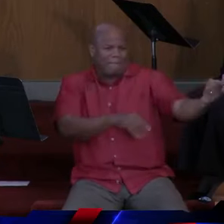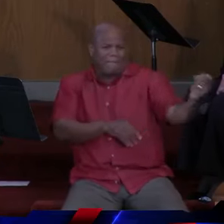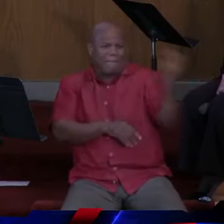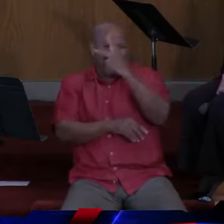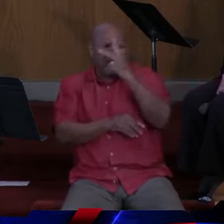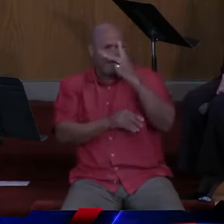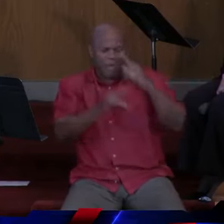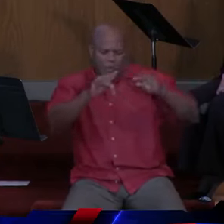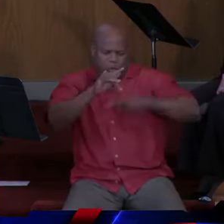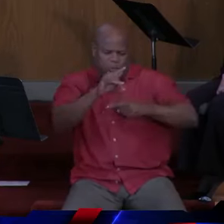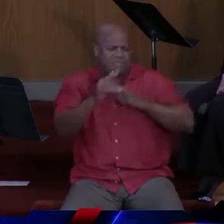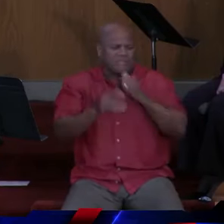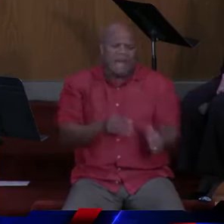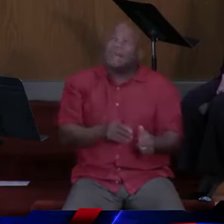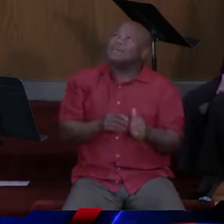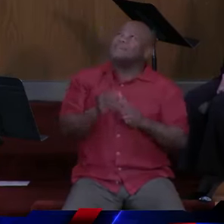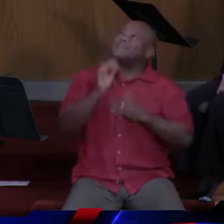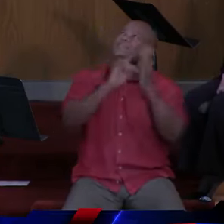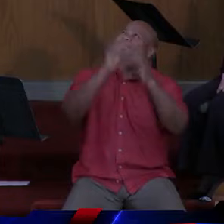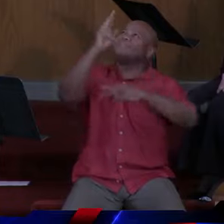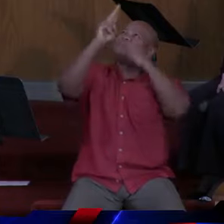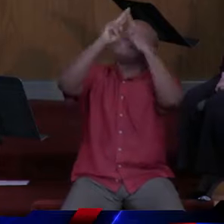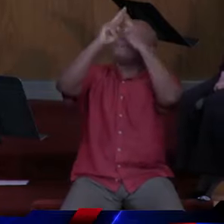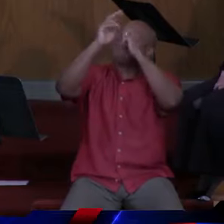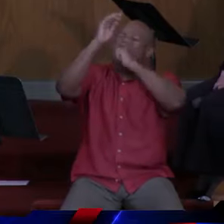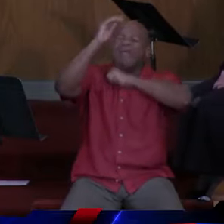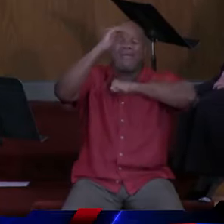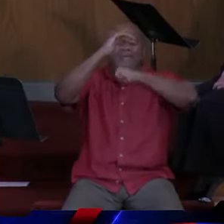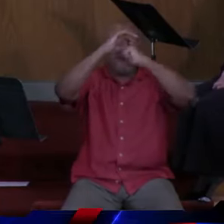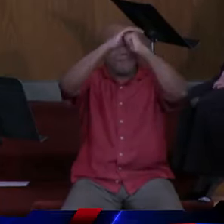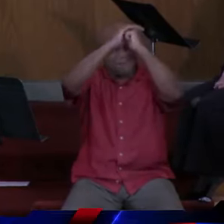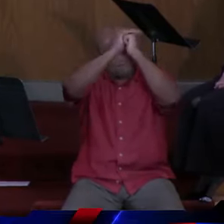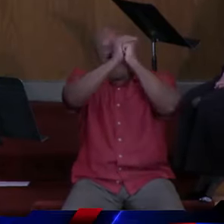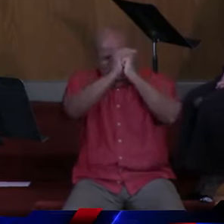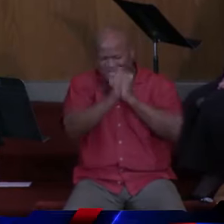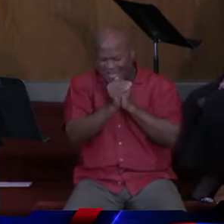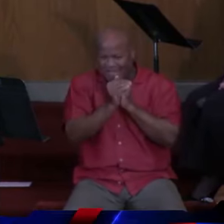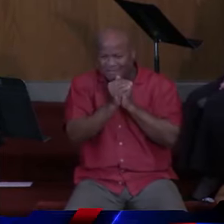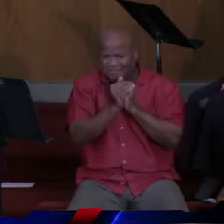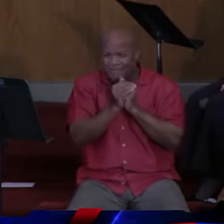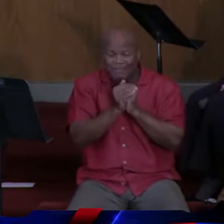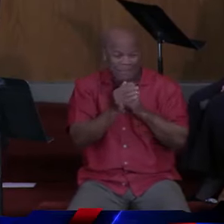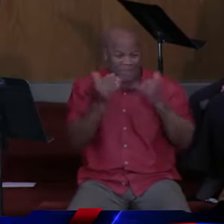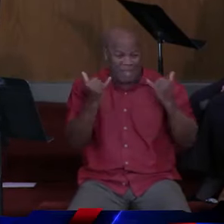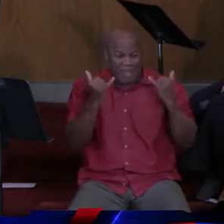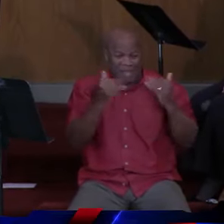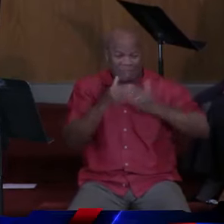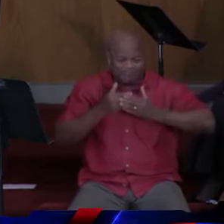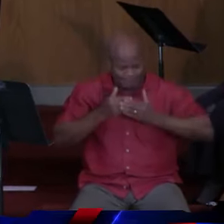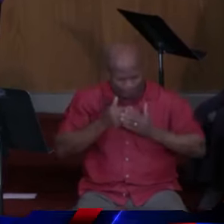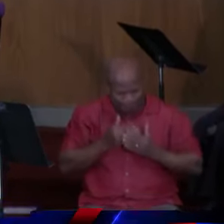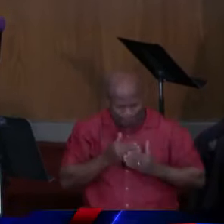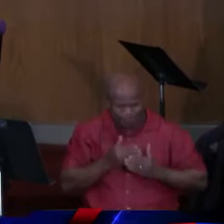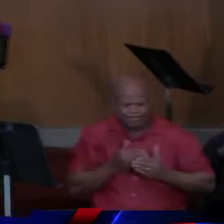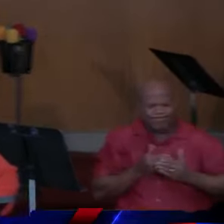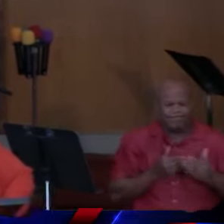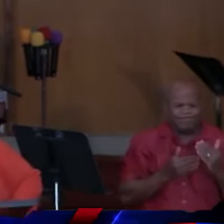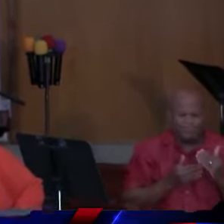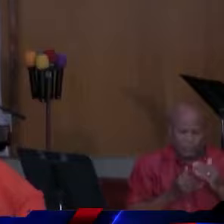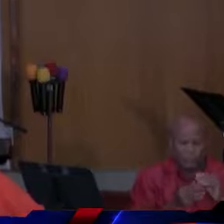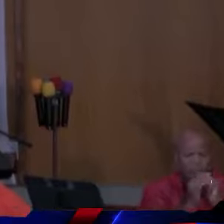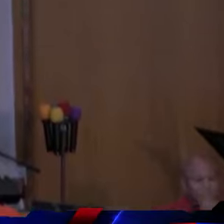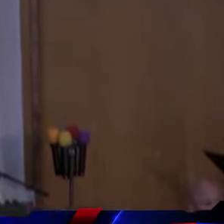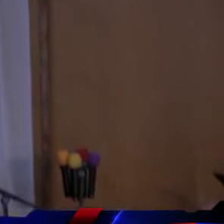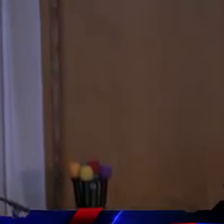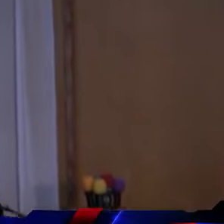Jesus' name, amen. It is now time to continue our act of worship